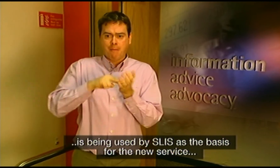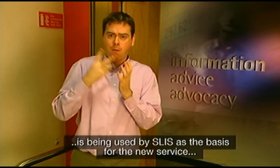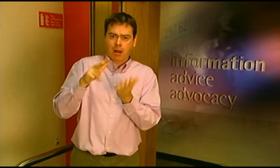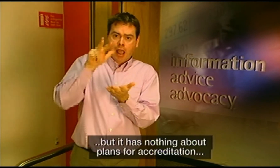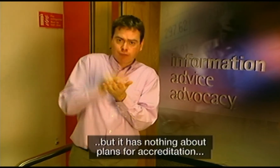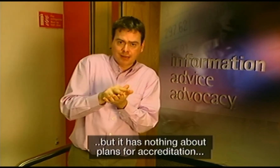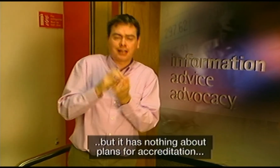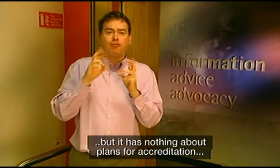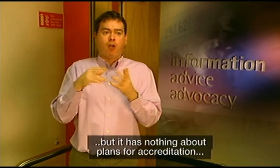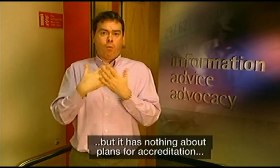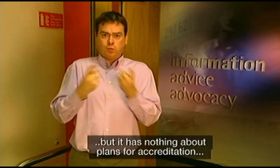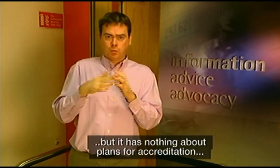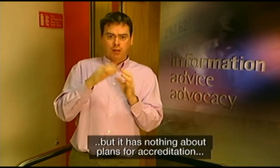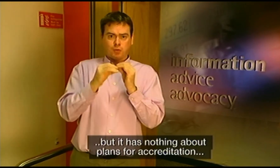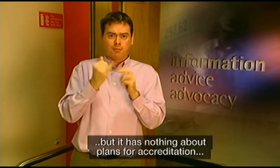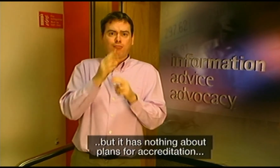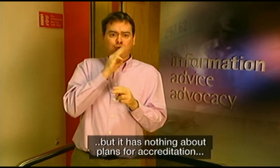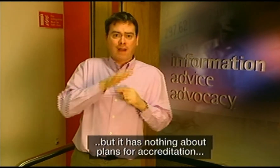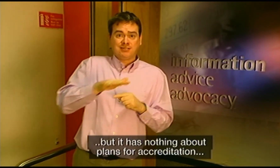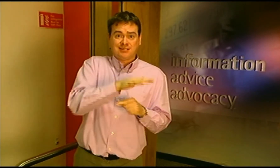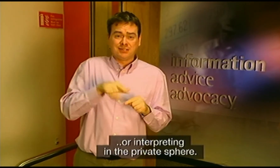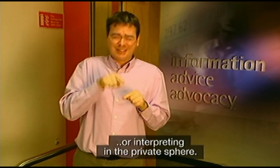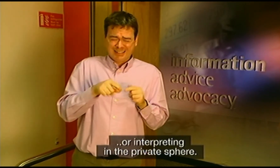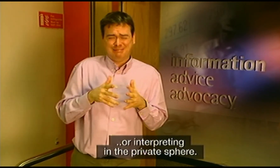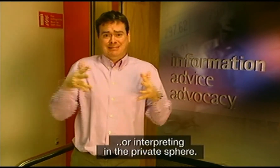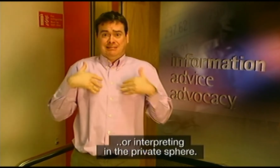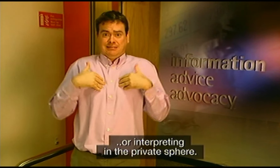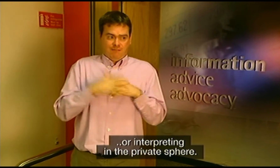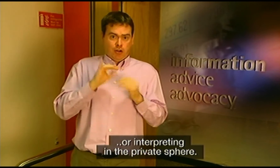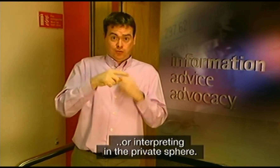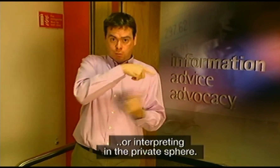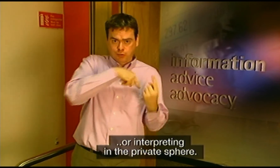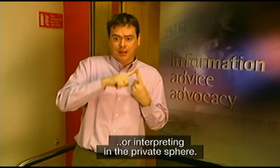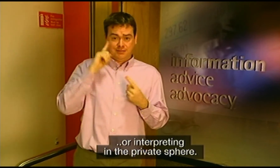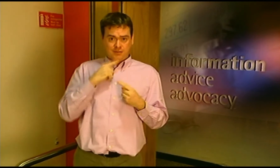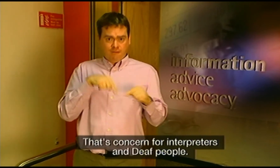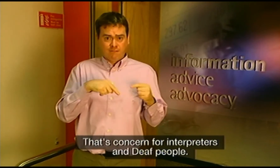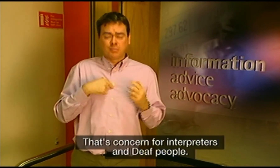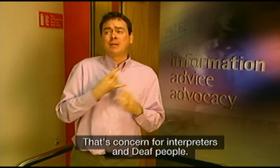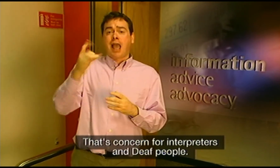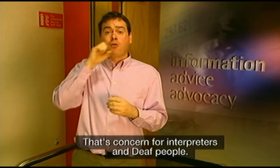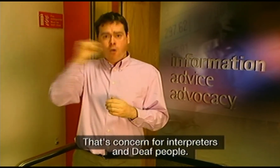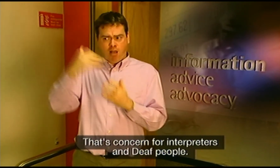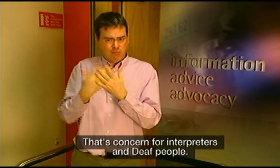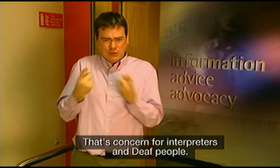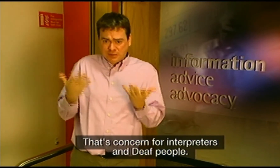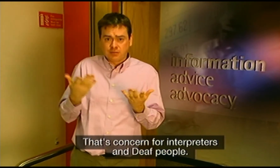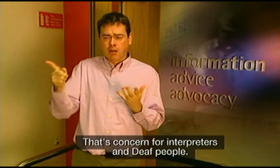it has nothing about accreditation or interpreting in private situations, and that's a huge concern for interpreters and deaf people.